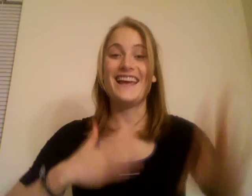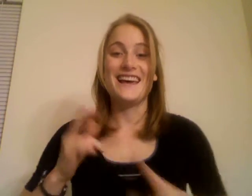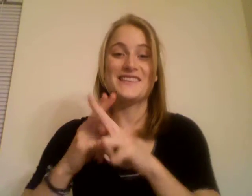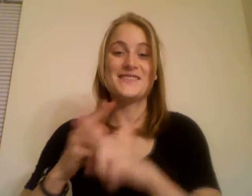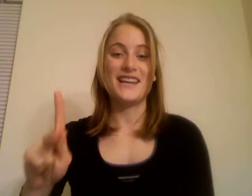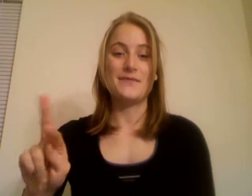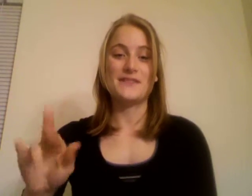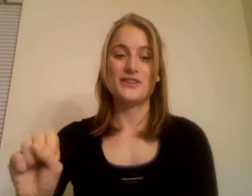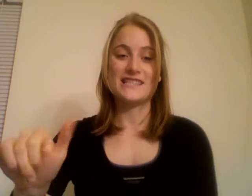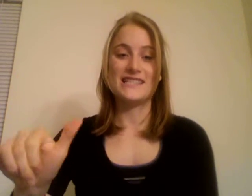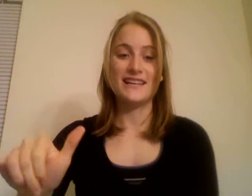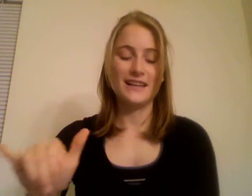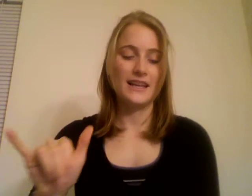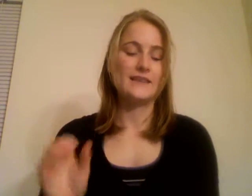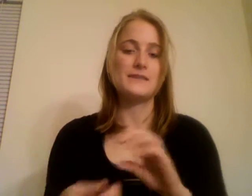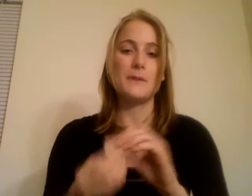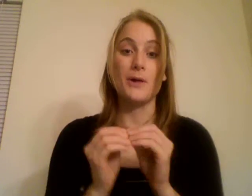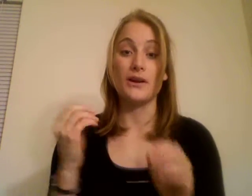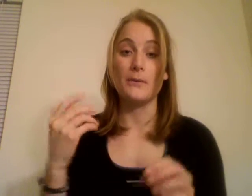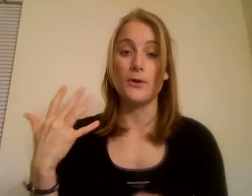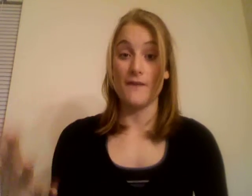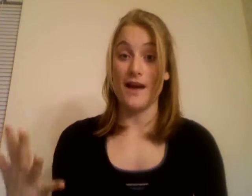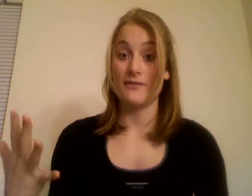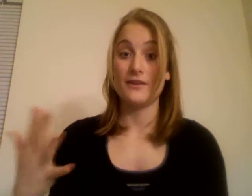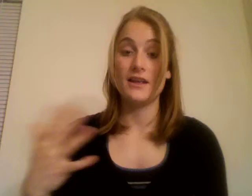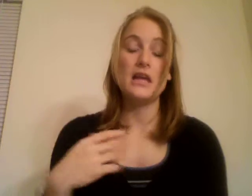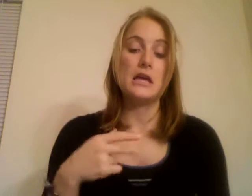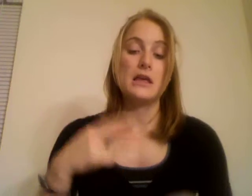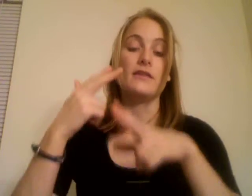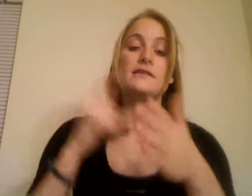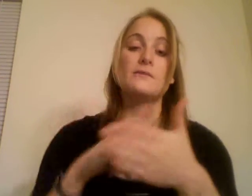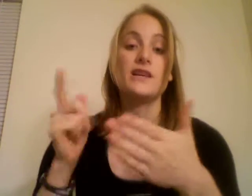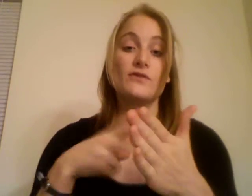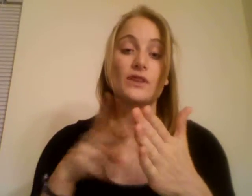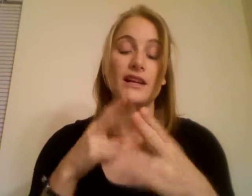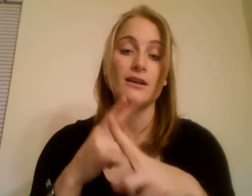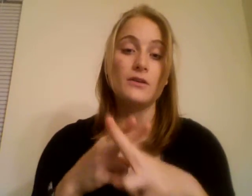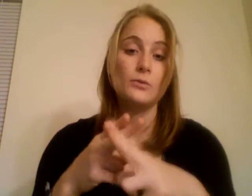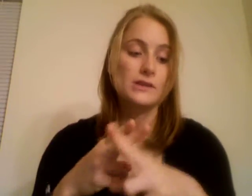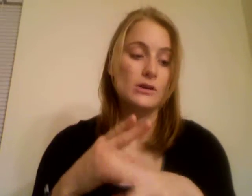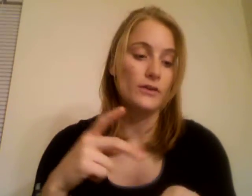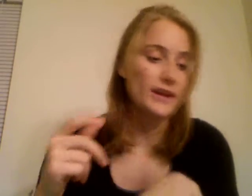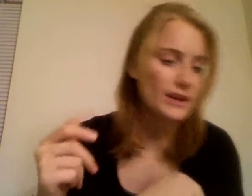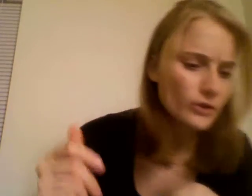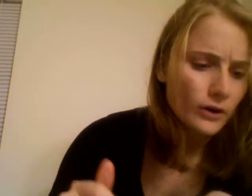Hey guys, my name is Chrissy. This is my blog number 5. This week's reading was called The Texture